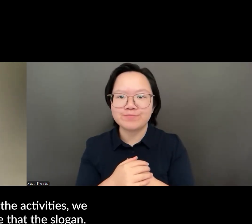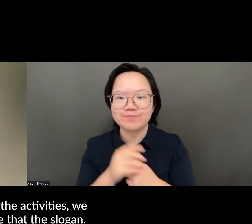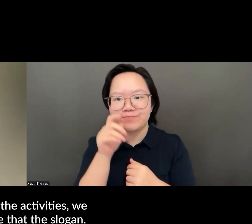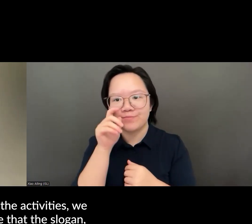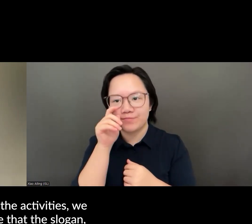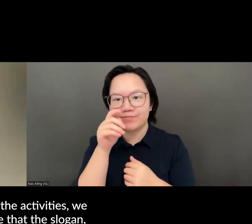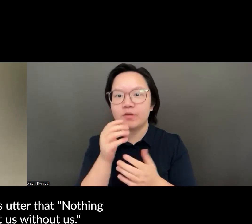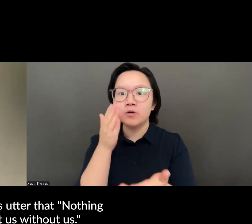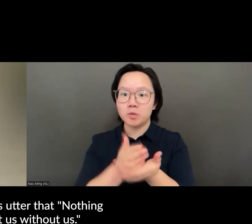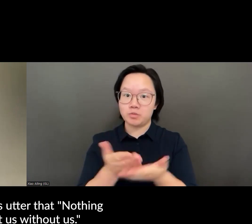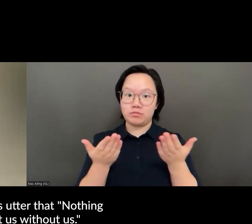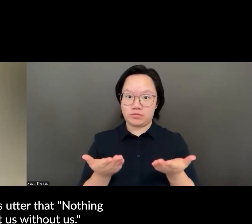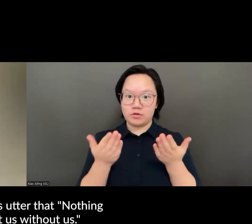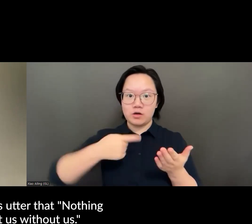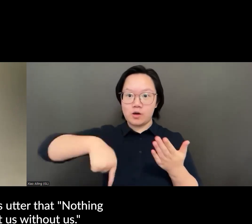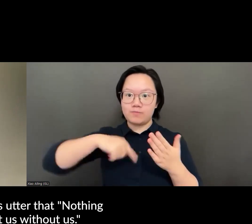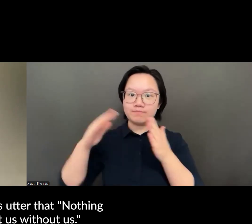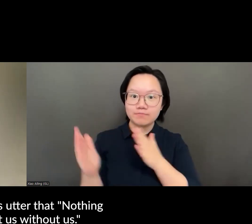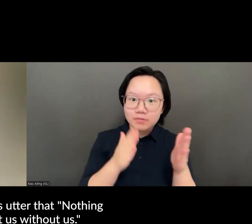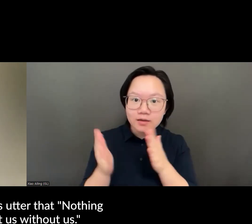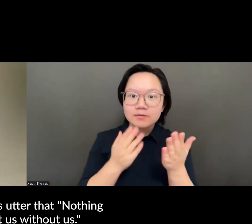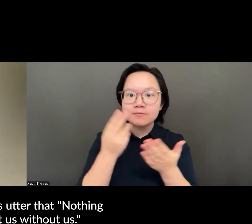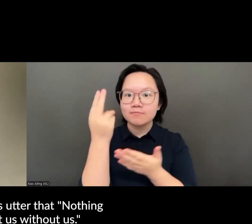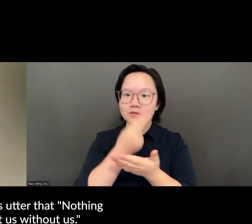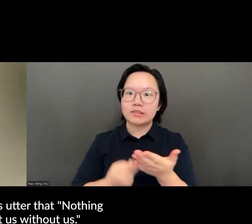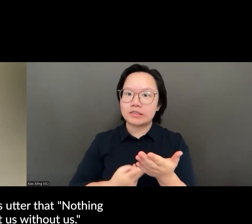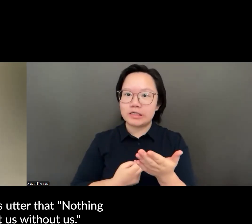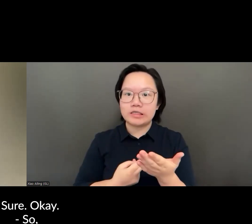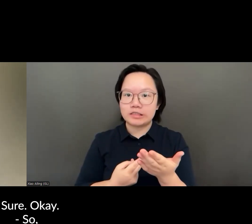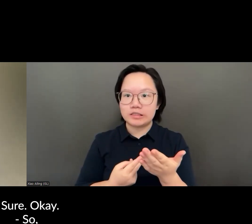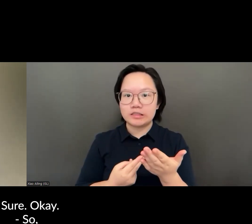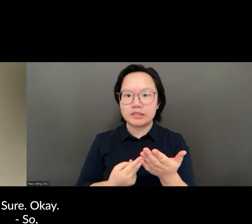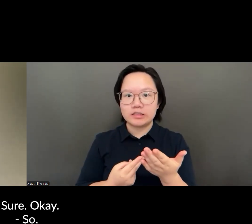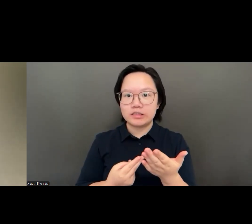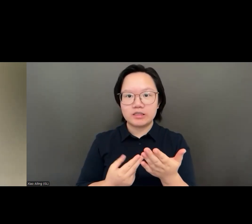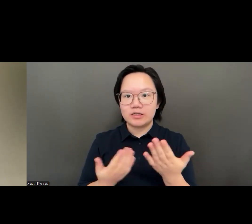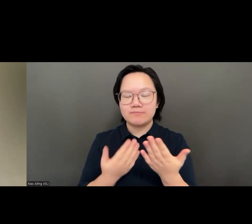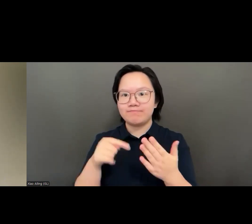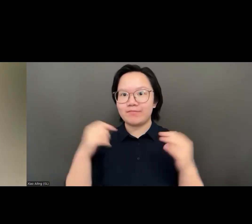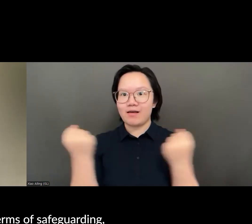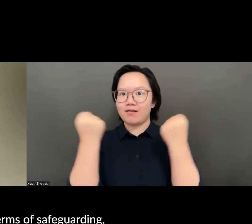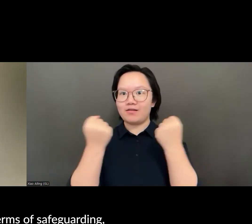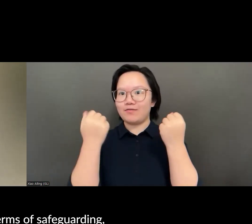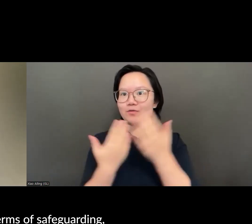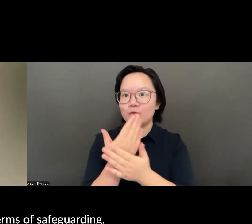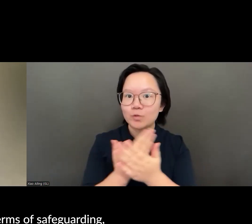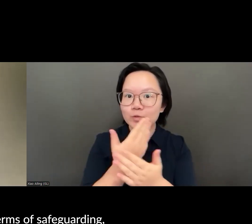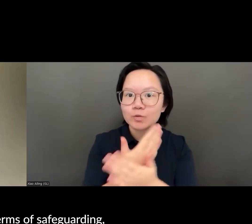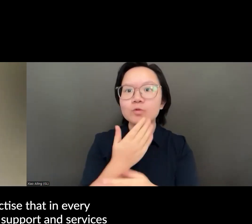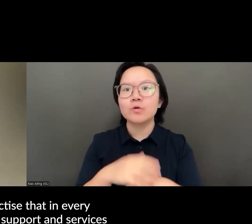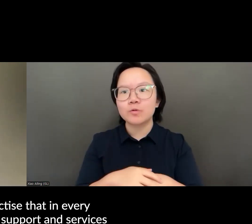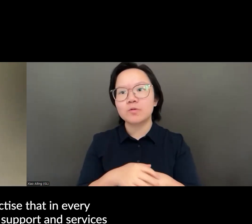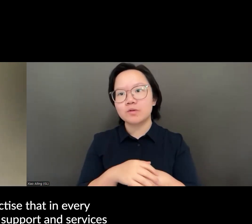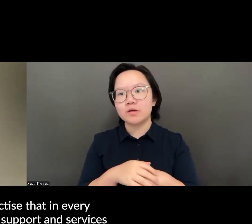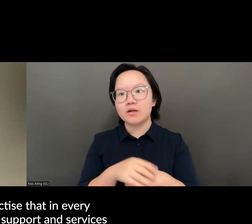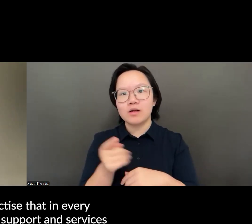the slogan we always utter that nothing about us without us. Sure. So Okay. in terms of, yeah, in terms of safeguarding,